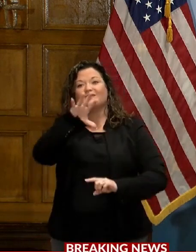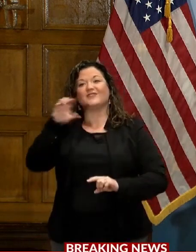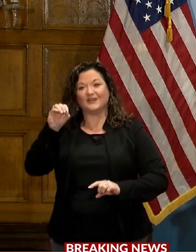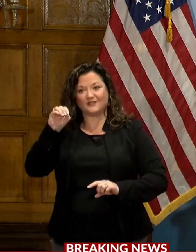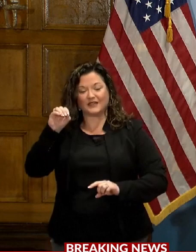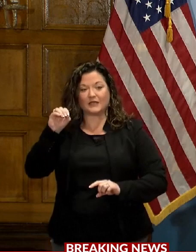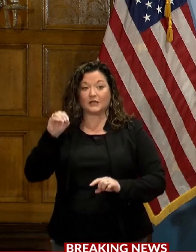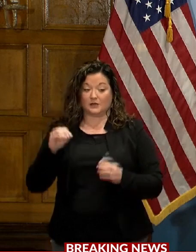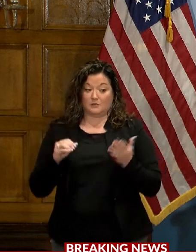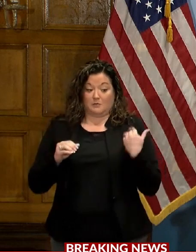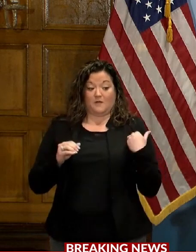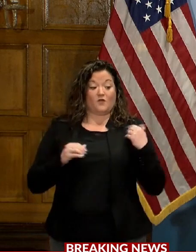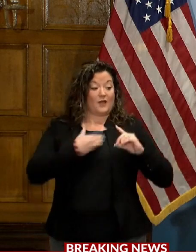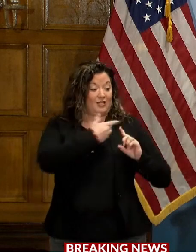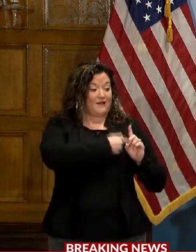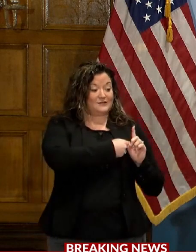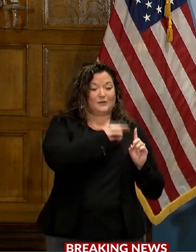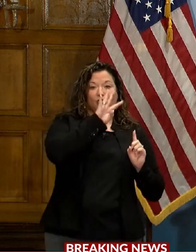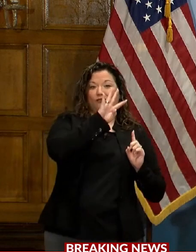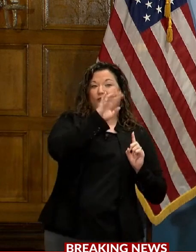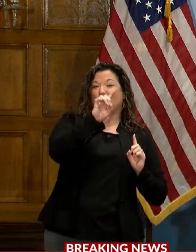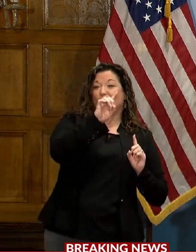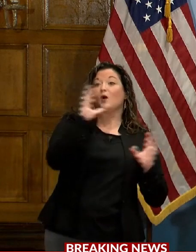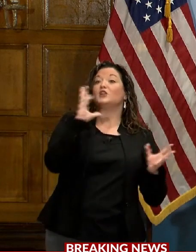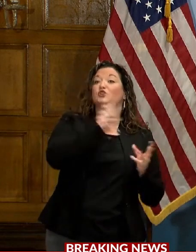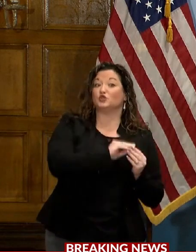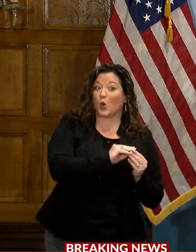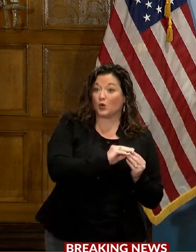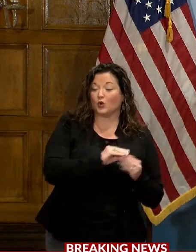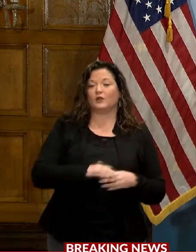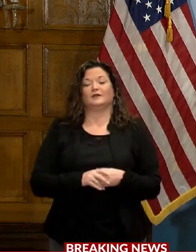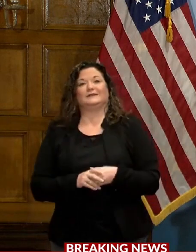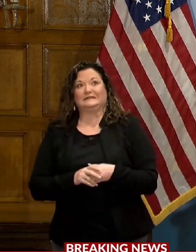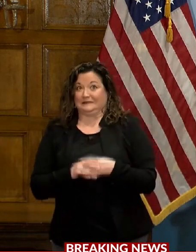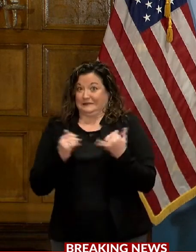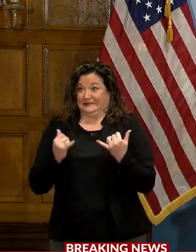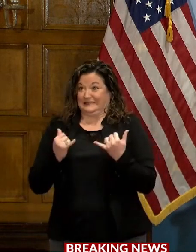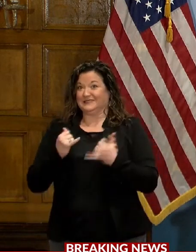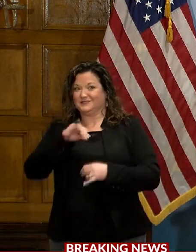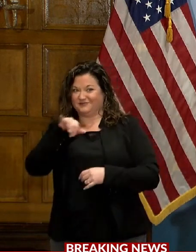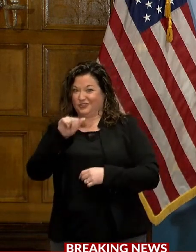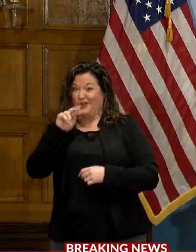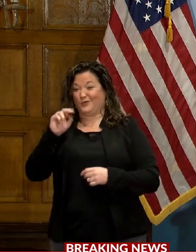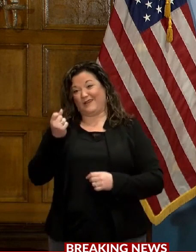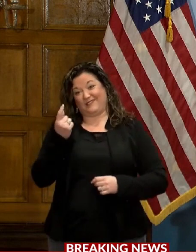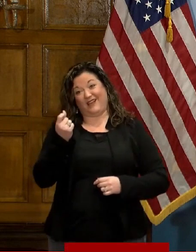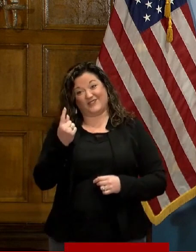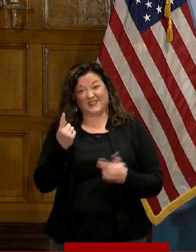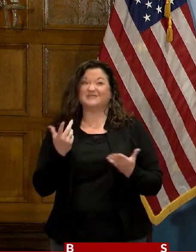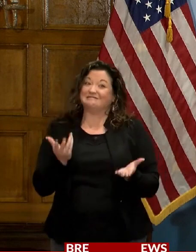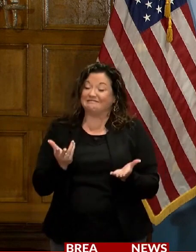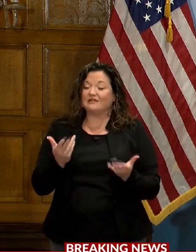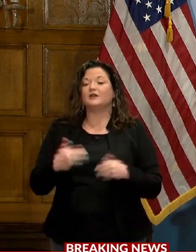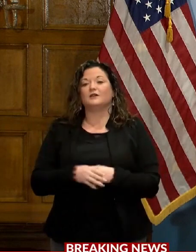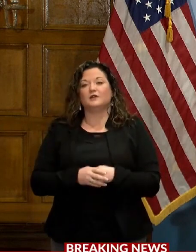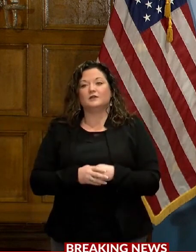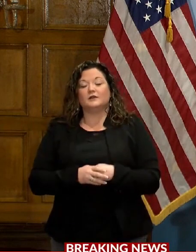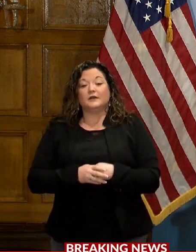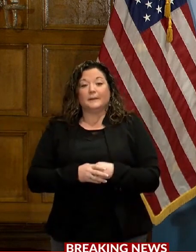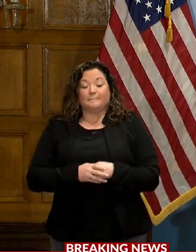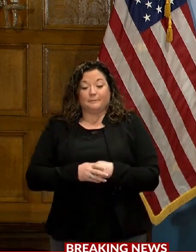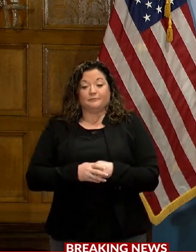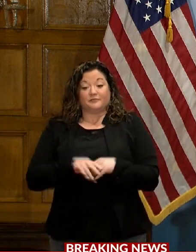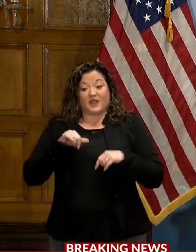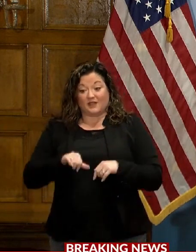compared to 41 last month in total. And of course, we're only on the 11th day of this month. Our response to